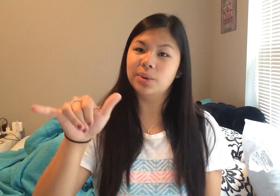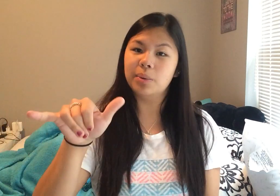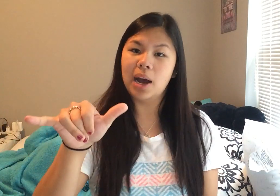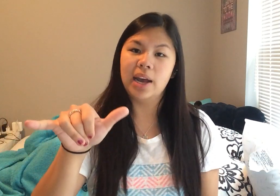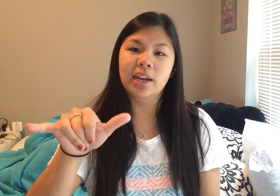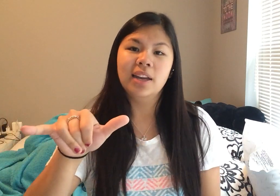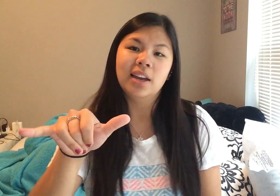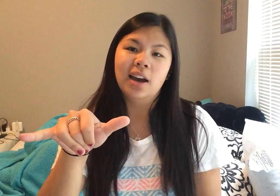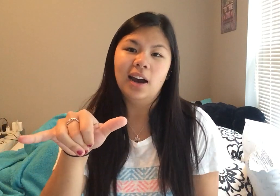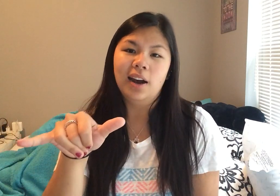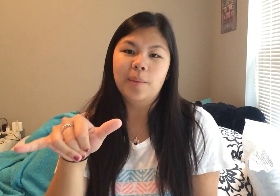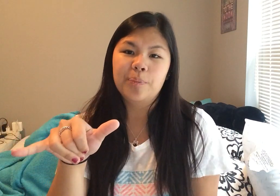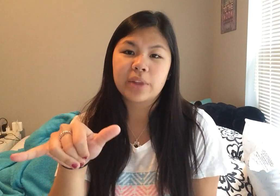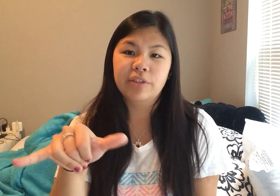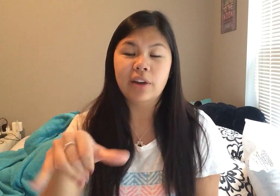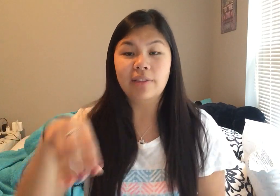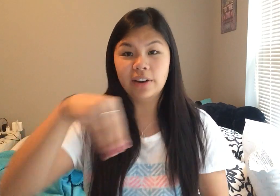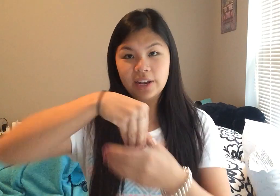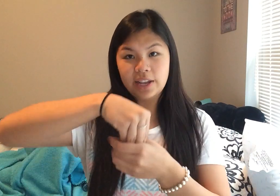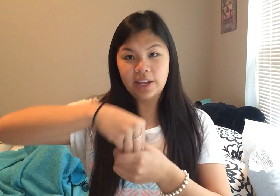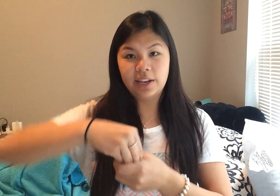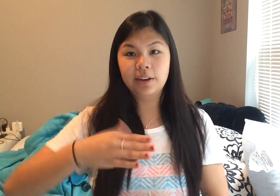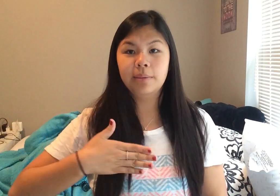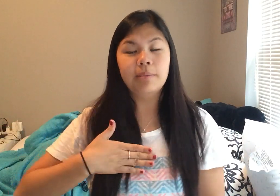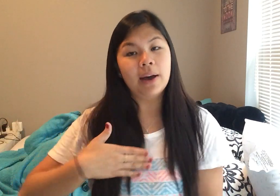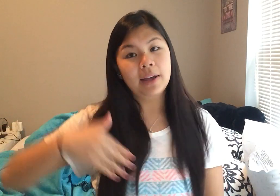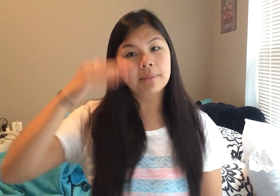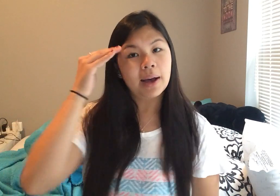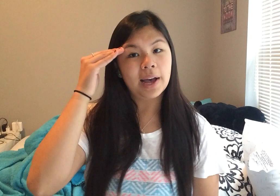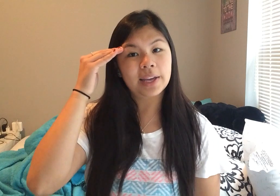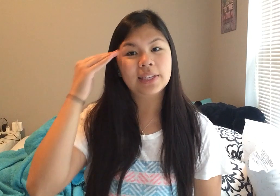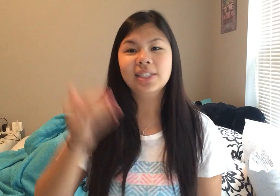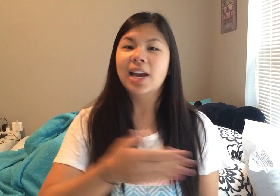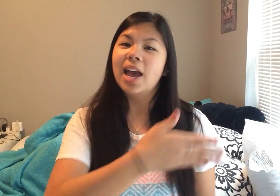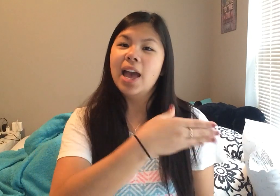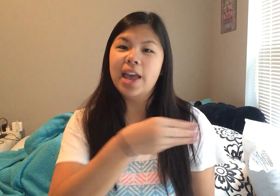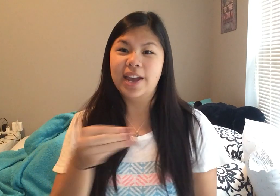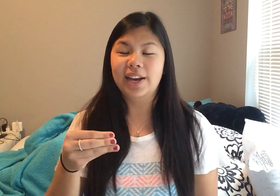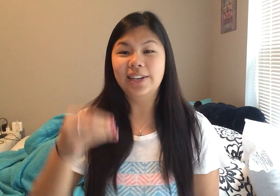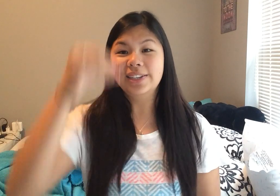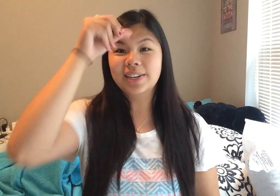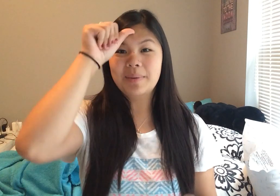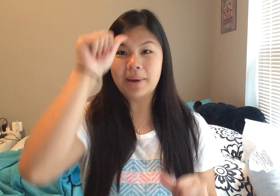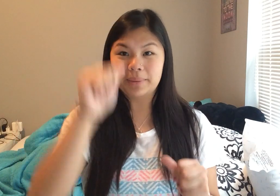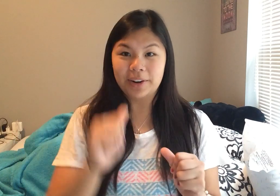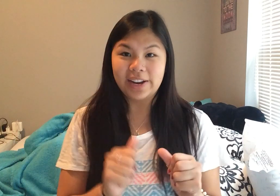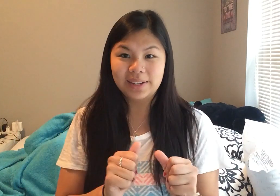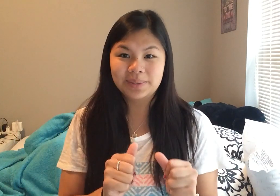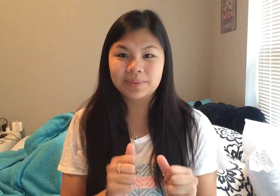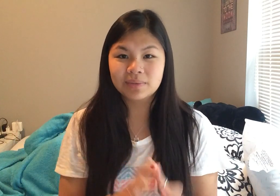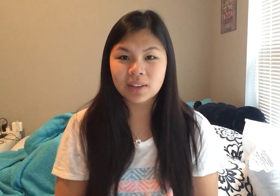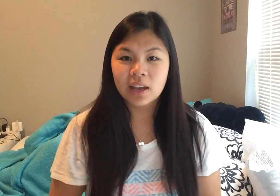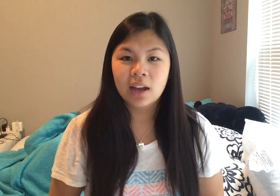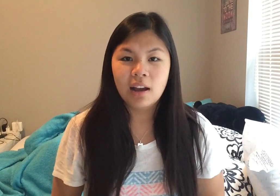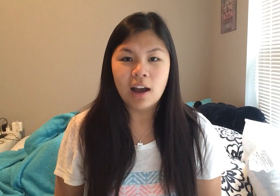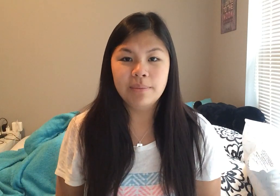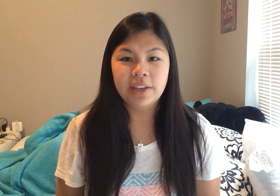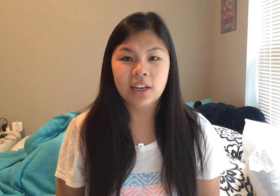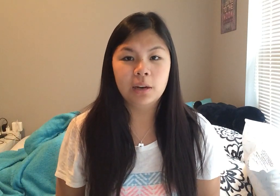a Y, forever in my mind and memory. I'm thinking